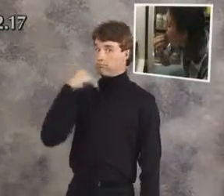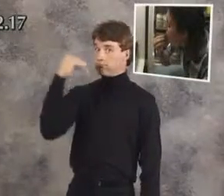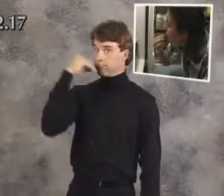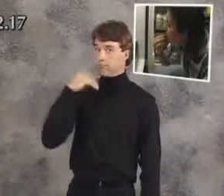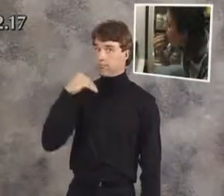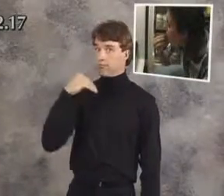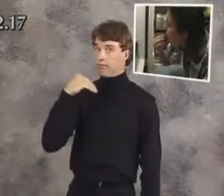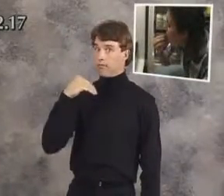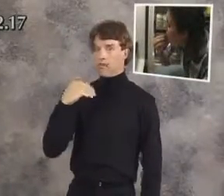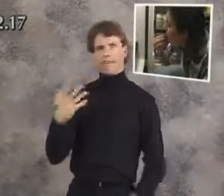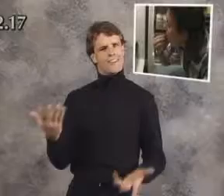Eat.